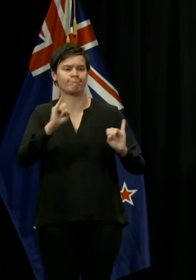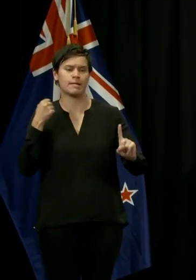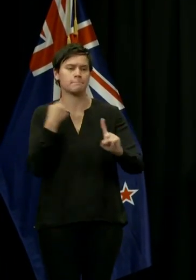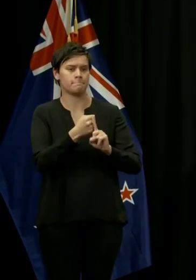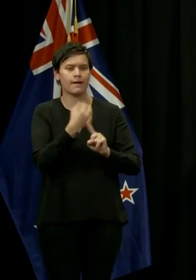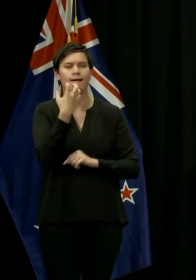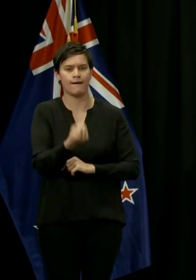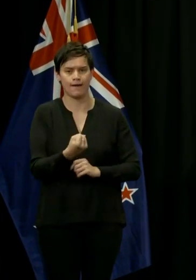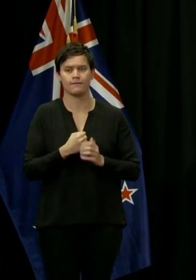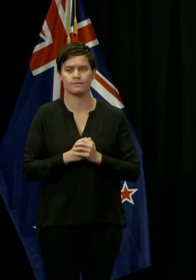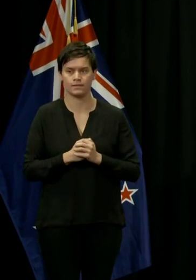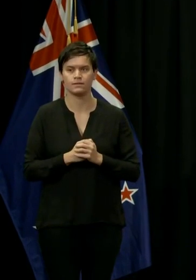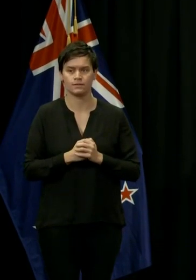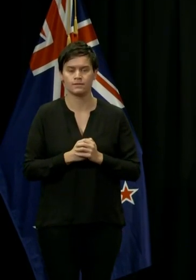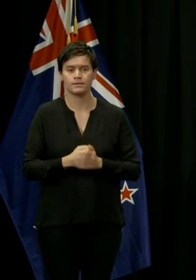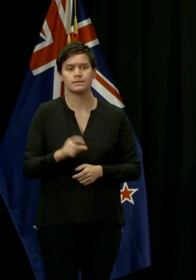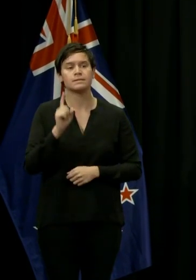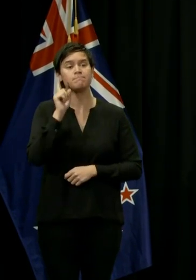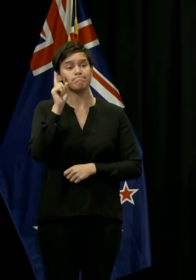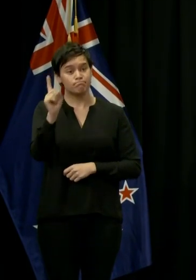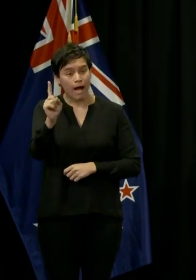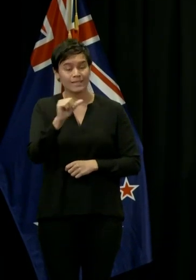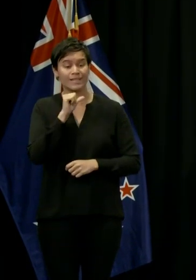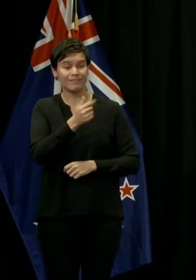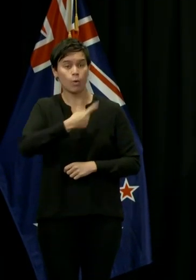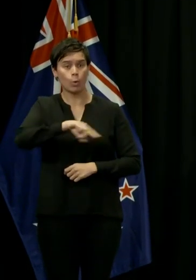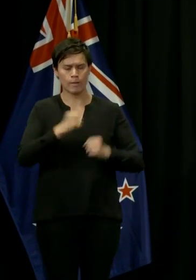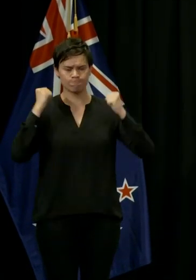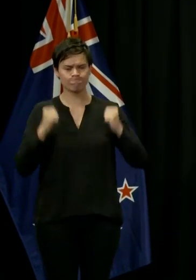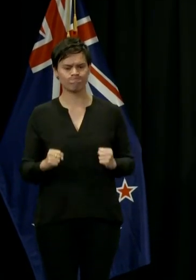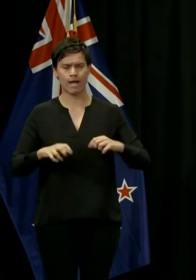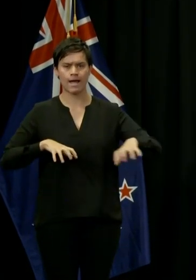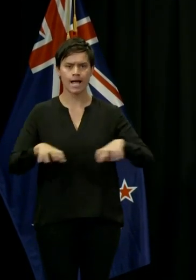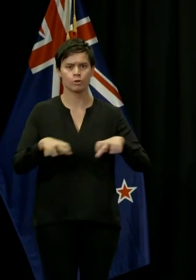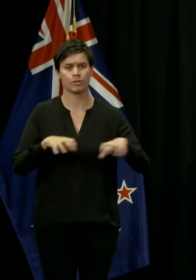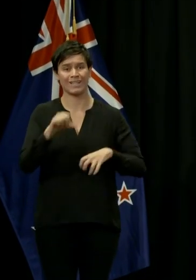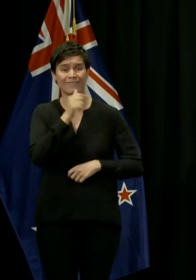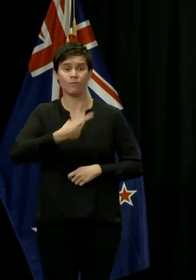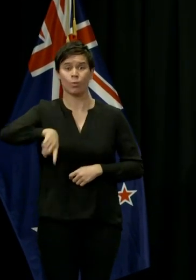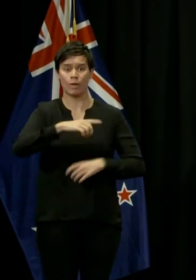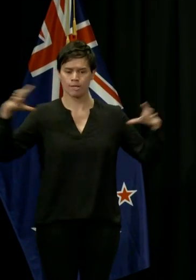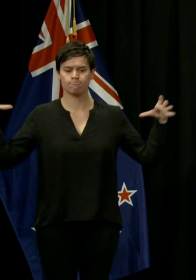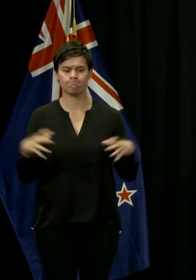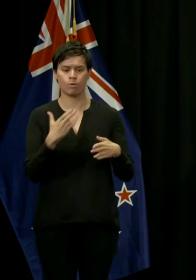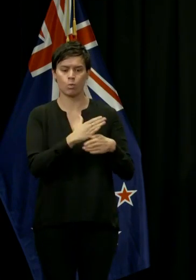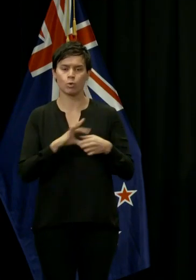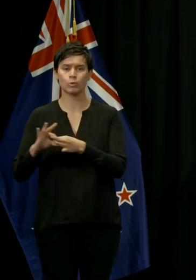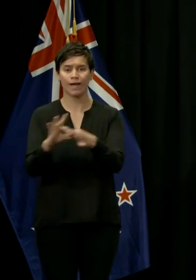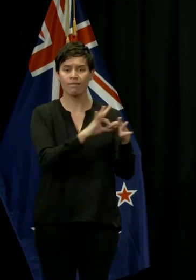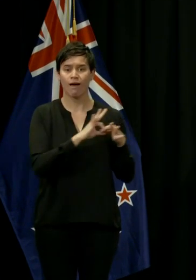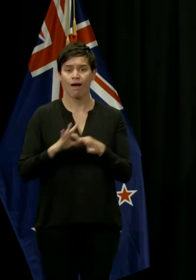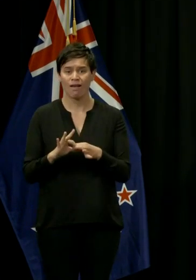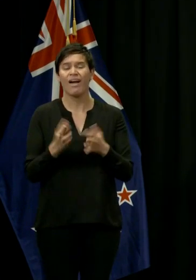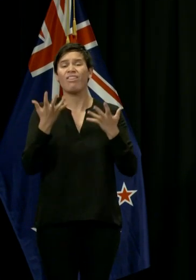virus. But through decisive action and by working together, we do have a